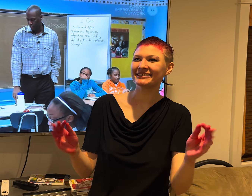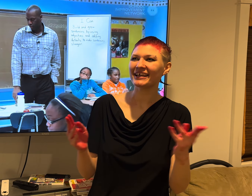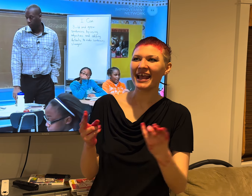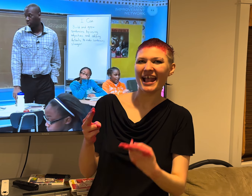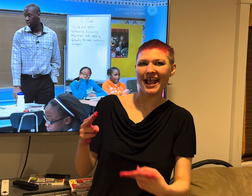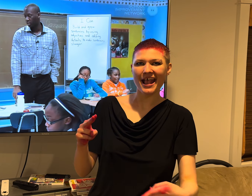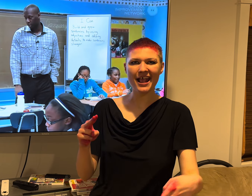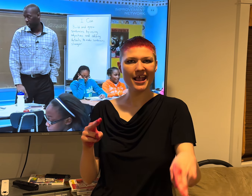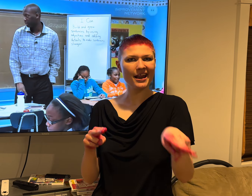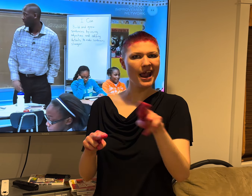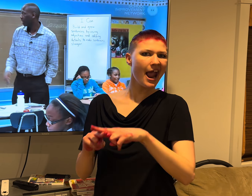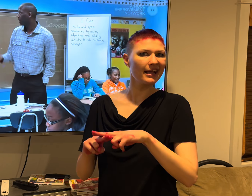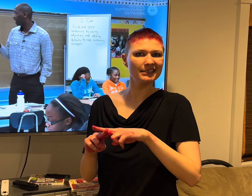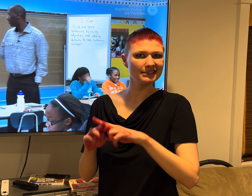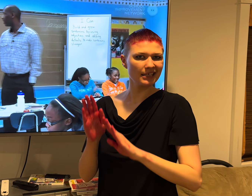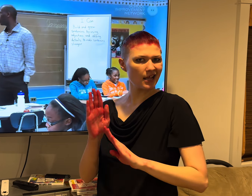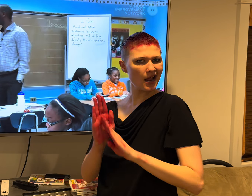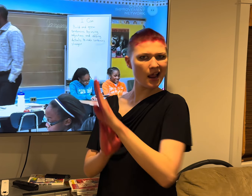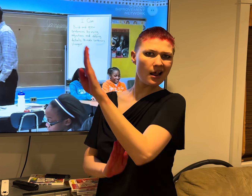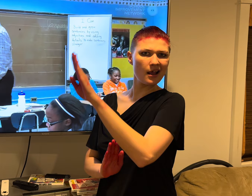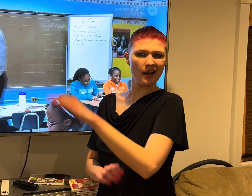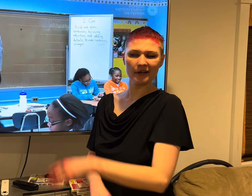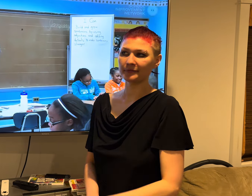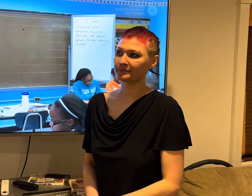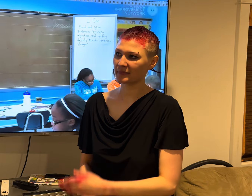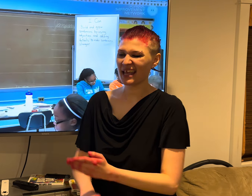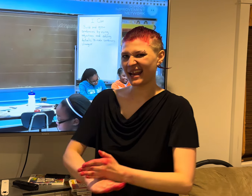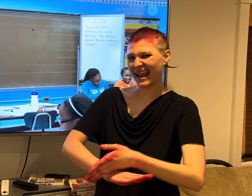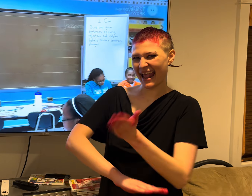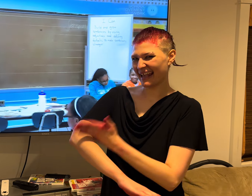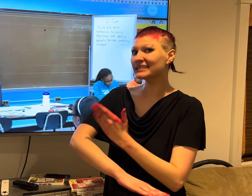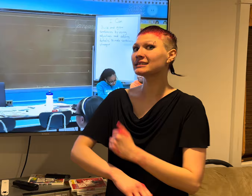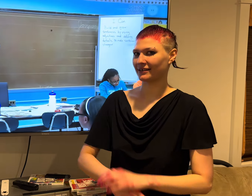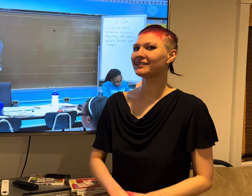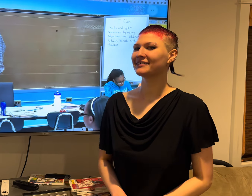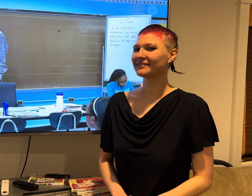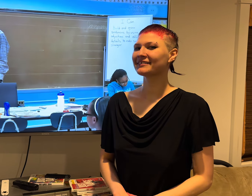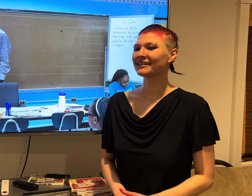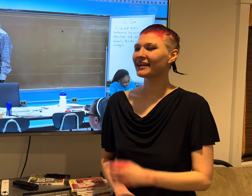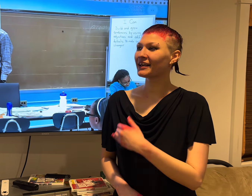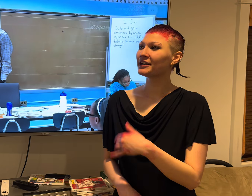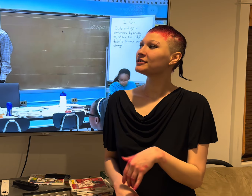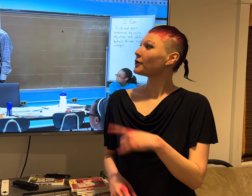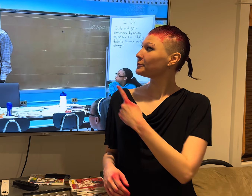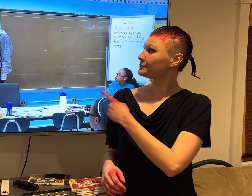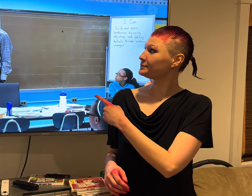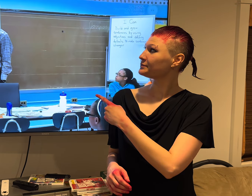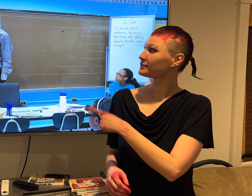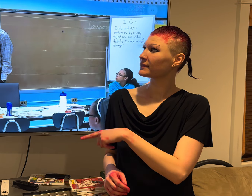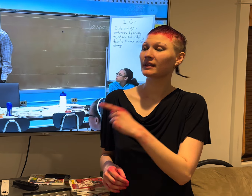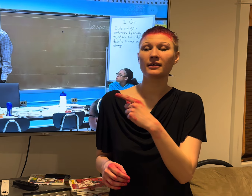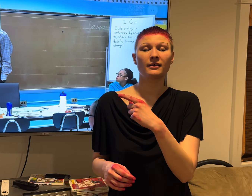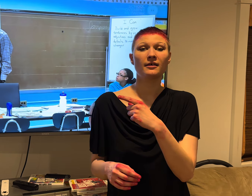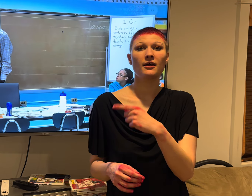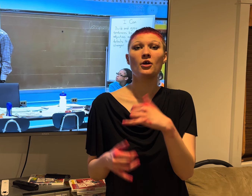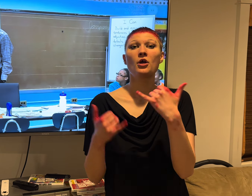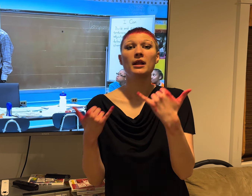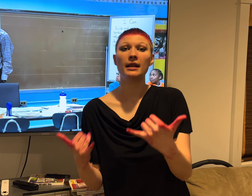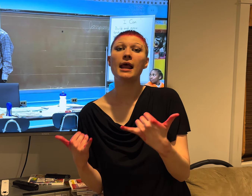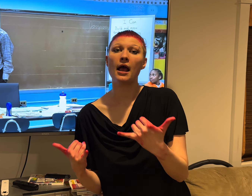few sentences, and then we're gonna modify our postcard and turn it into a short letter. The postcard we wrote yesterday, we're